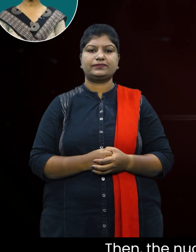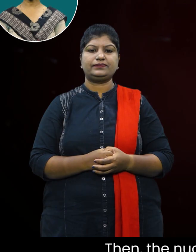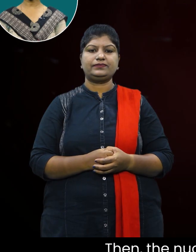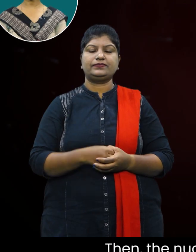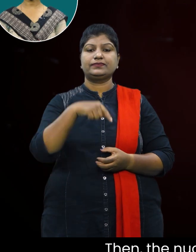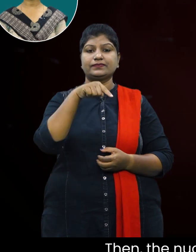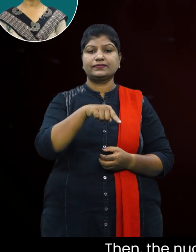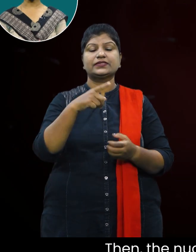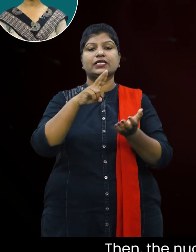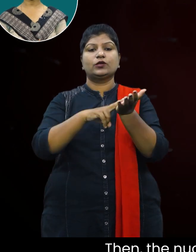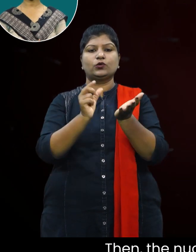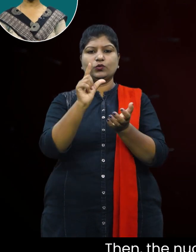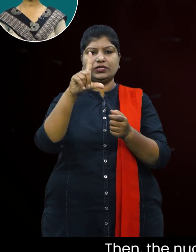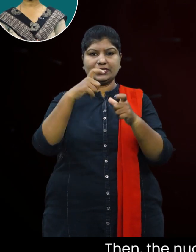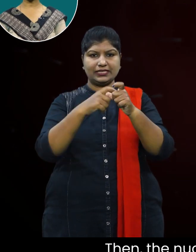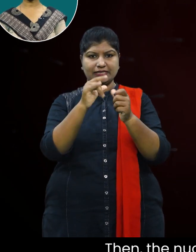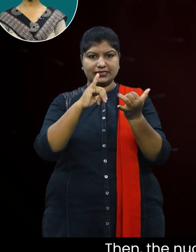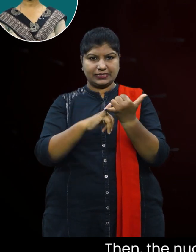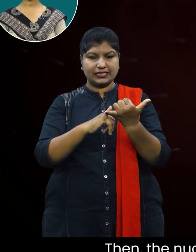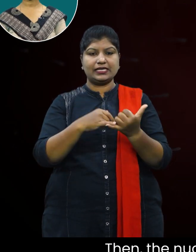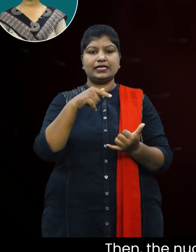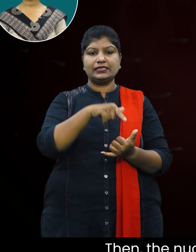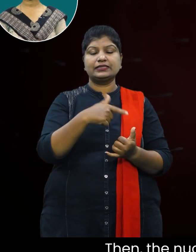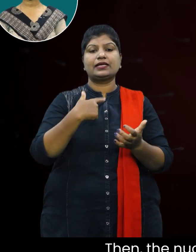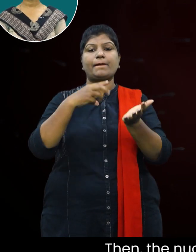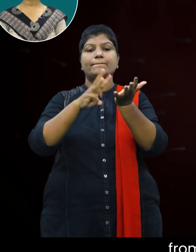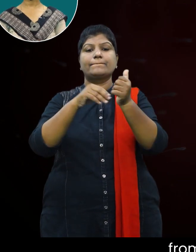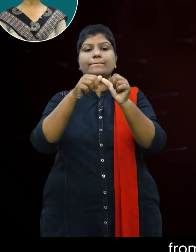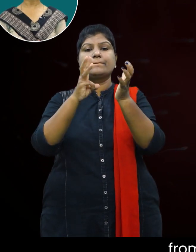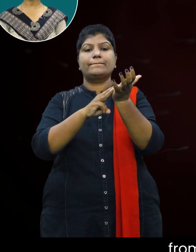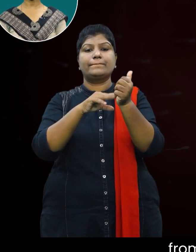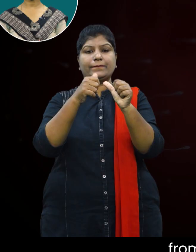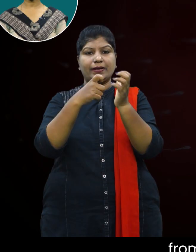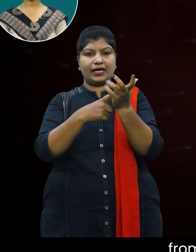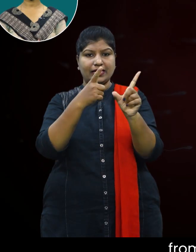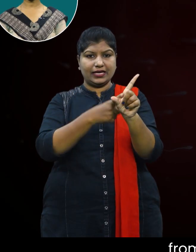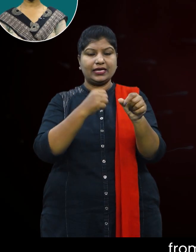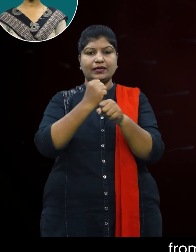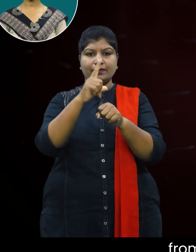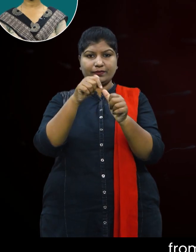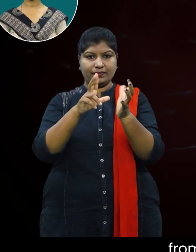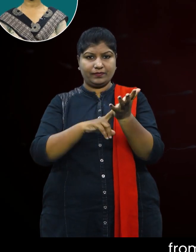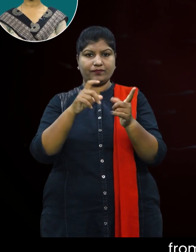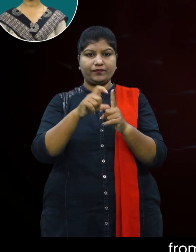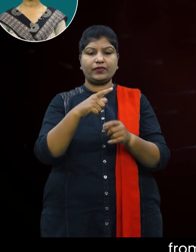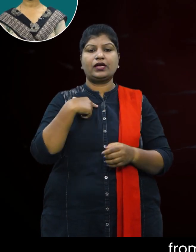Then the nucleus of the mammary gland cell from the Finn Dorset